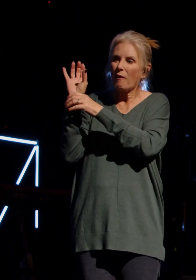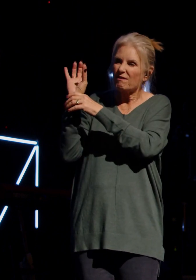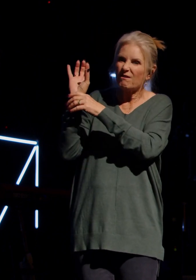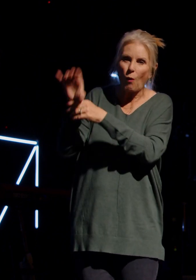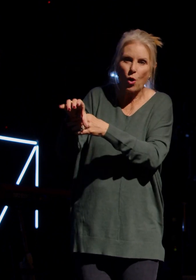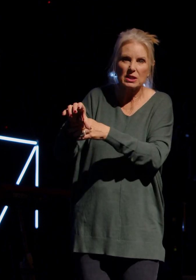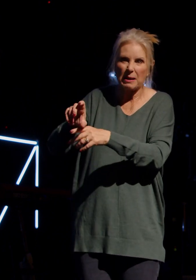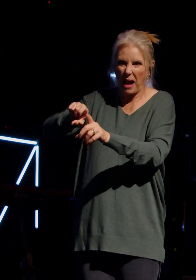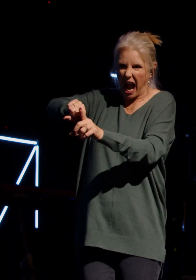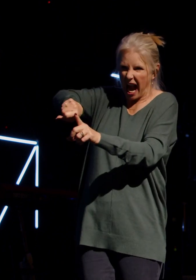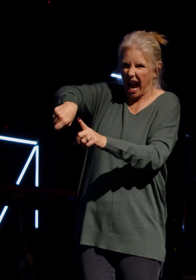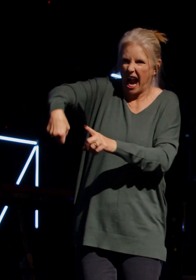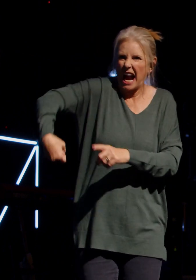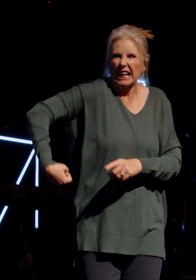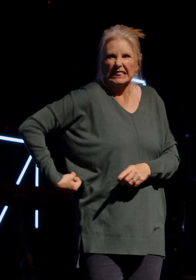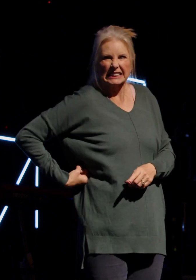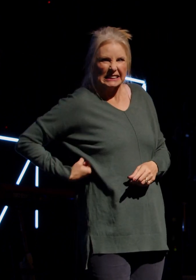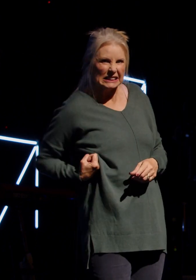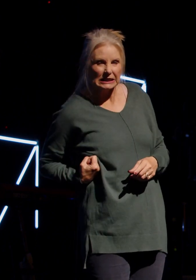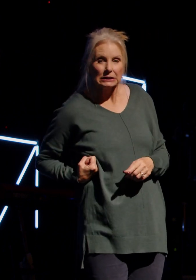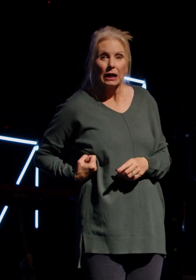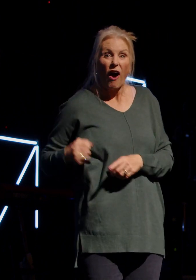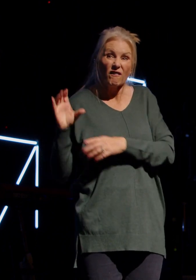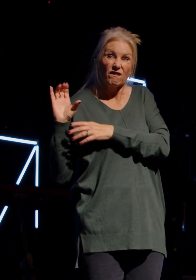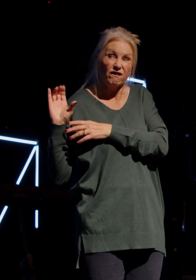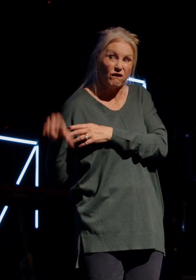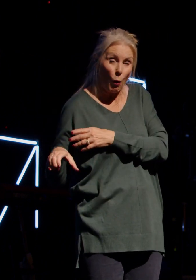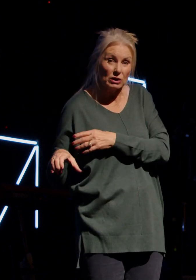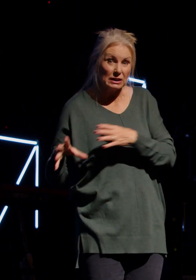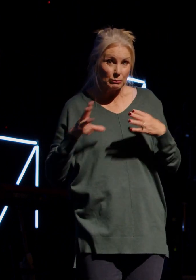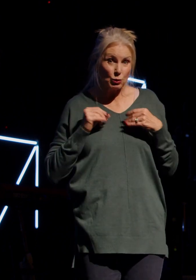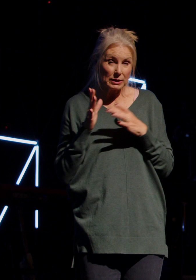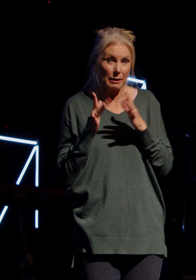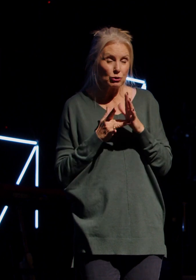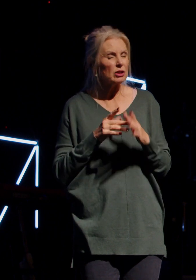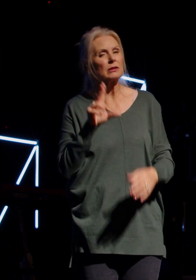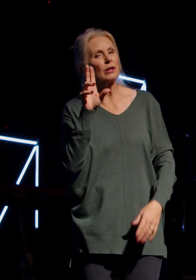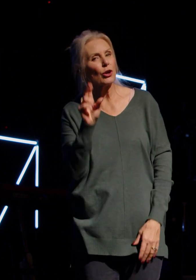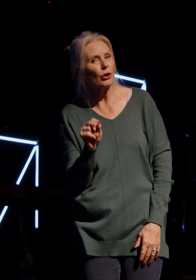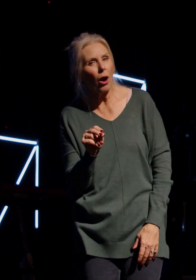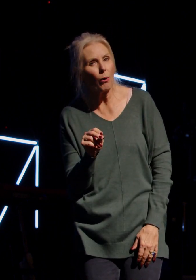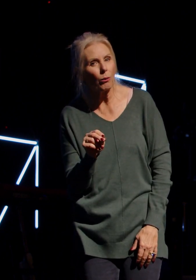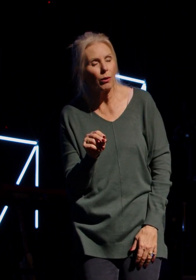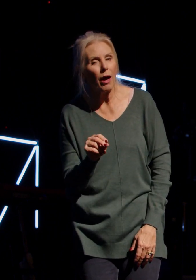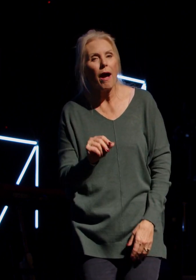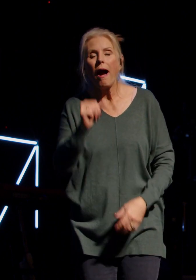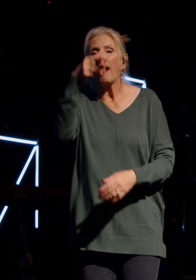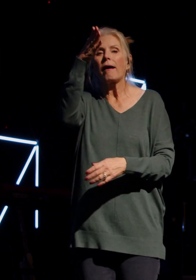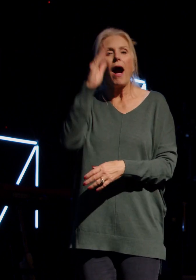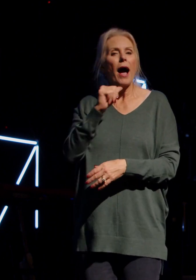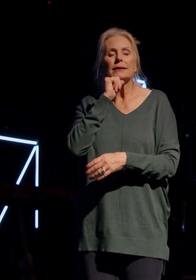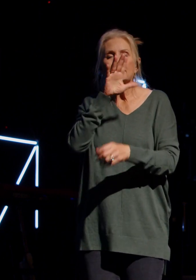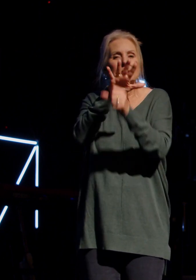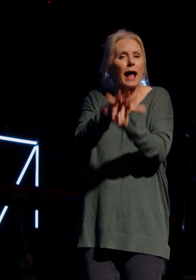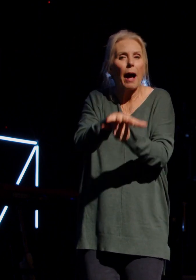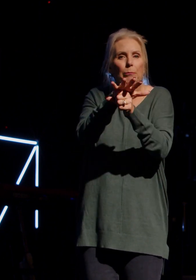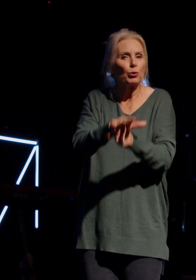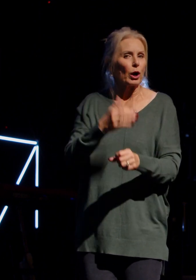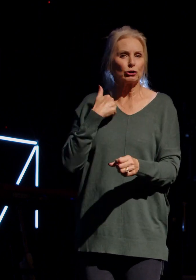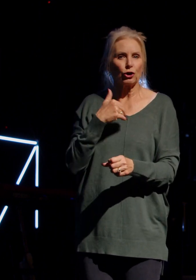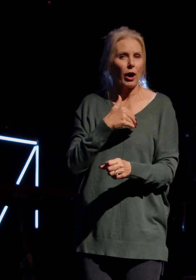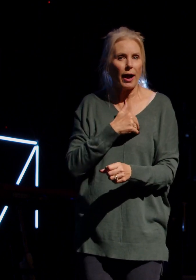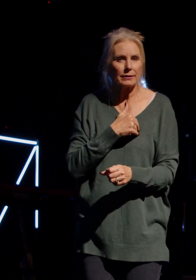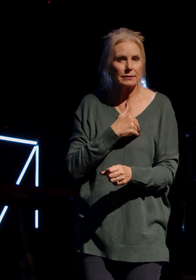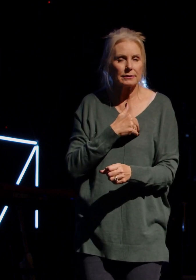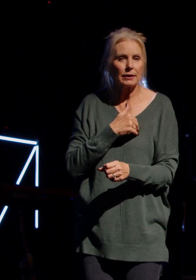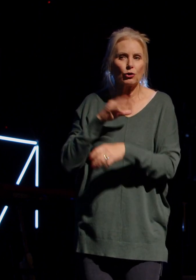and tell them what to decide. We help them. Do you have any questions? The decision they make is the decision they make. God doesn't put the pressure on us for people to change their mind and